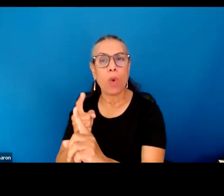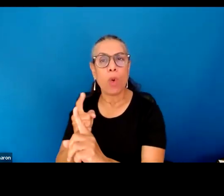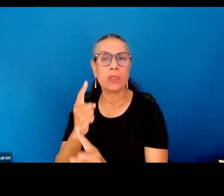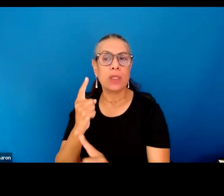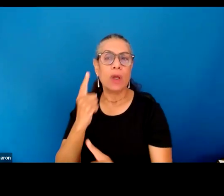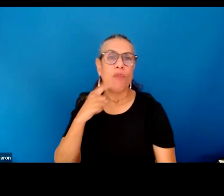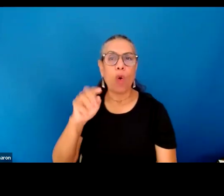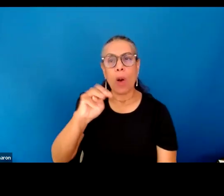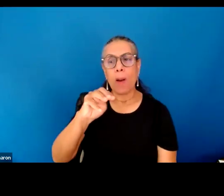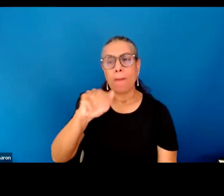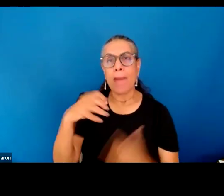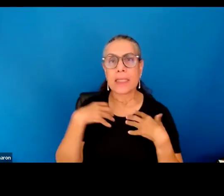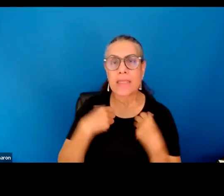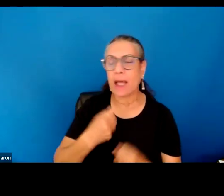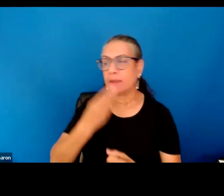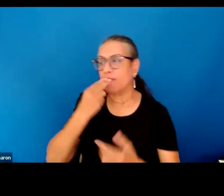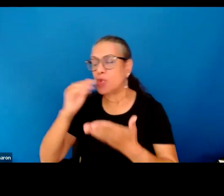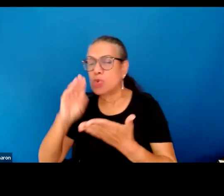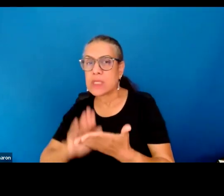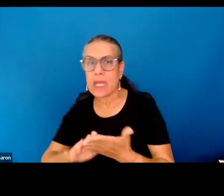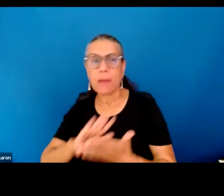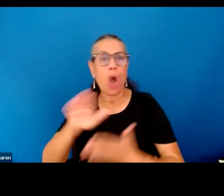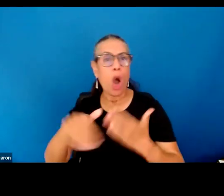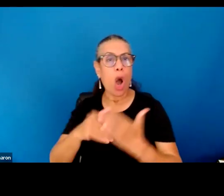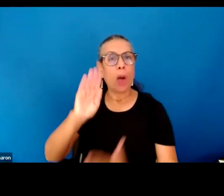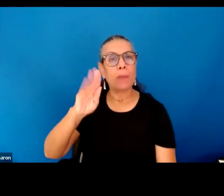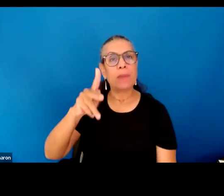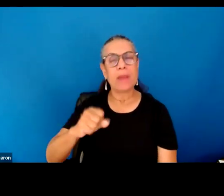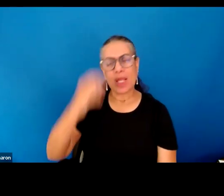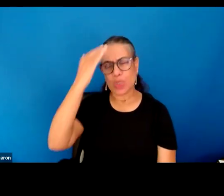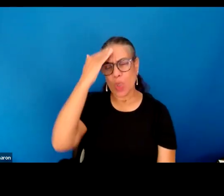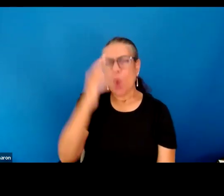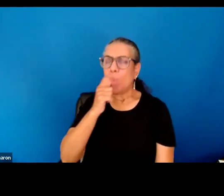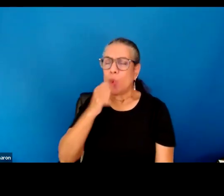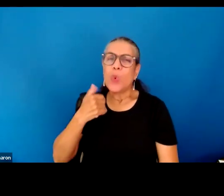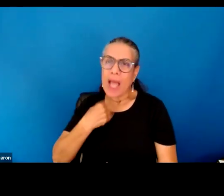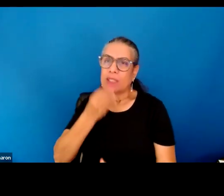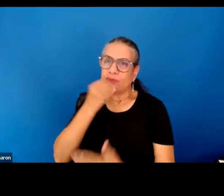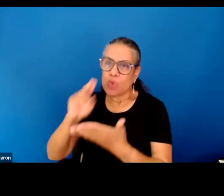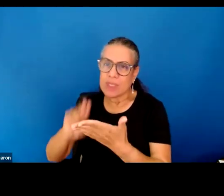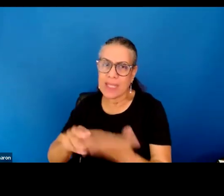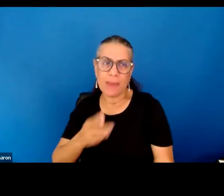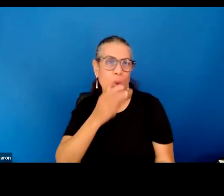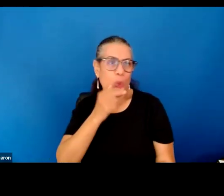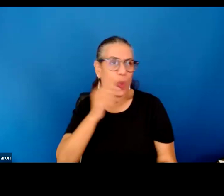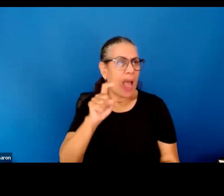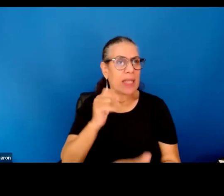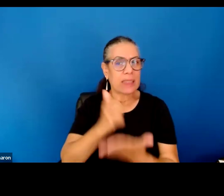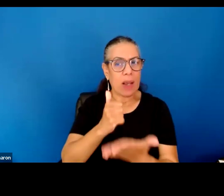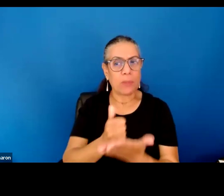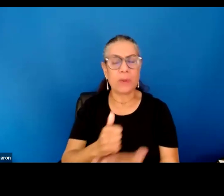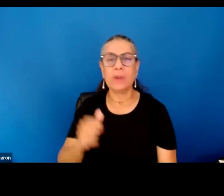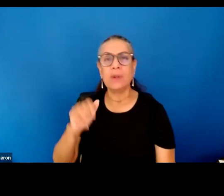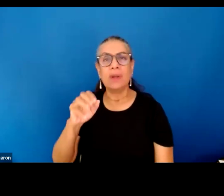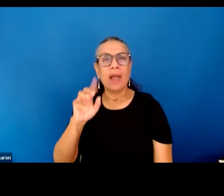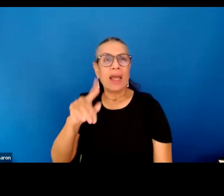for Mass Health, SNAP, Section 8. All BPS schools know which students have Mass Health and SNAP. And Section 8, Mass Health